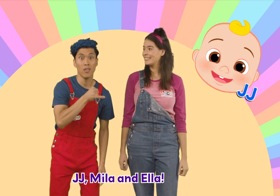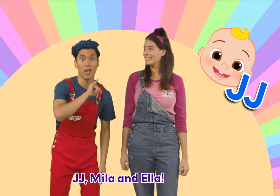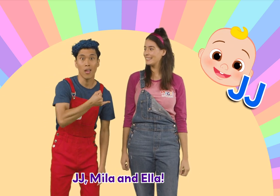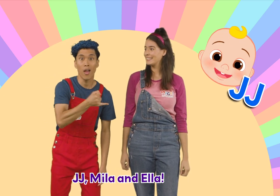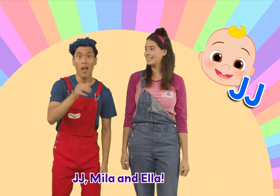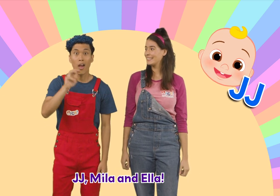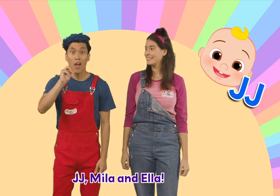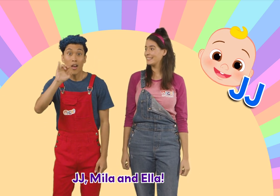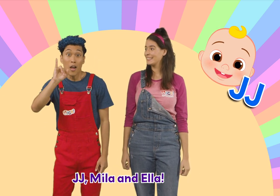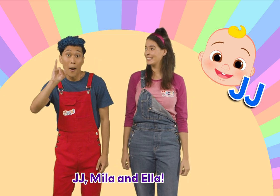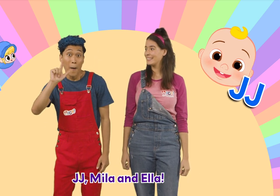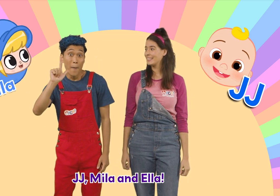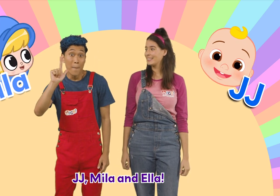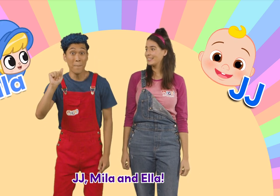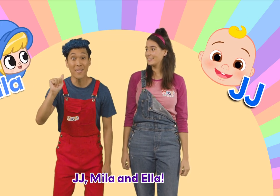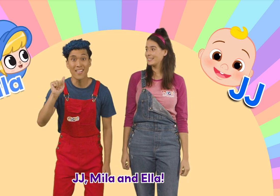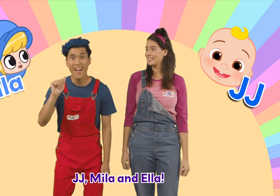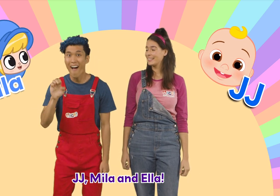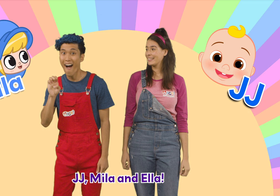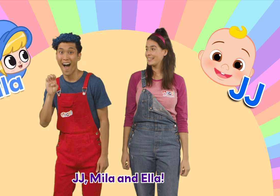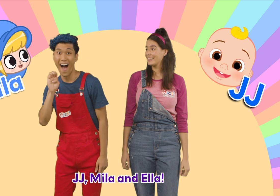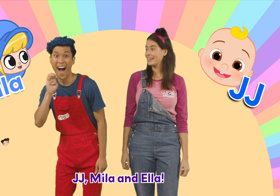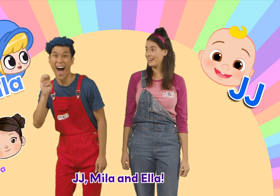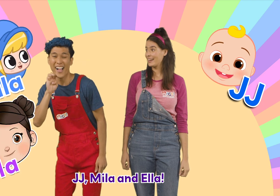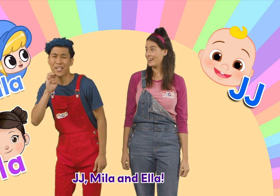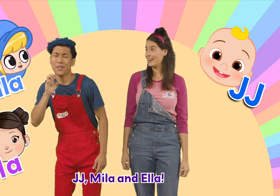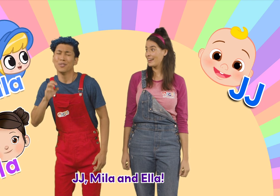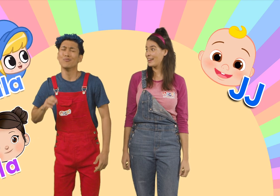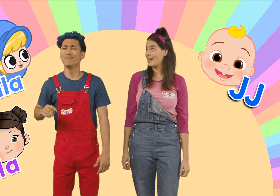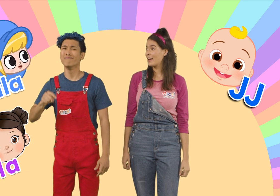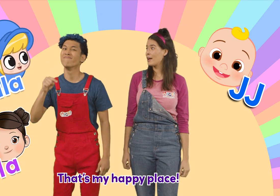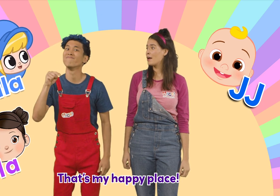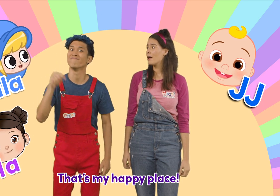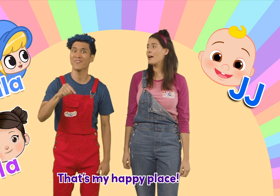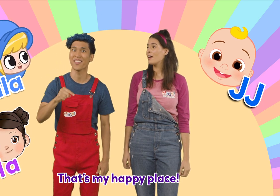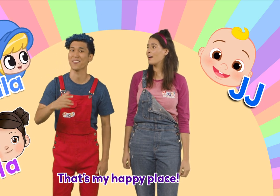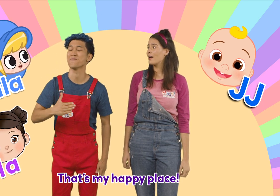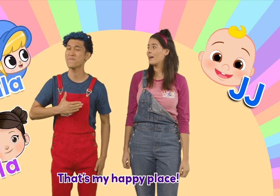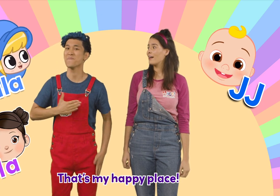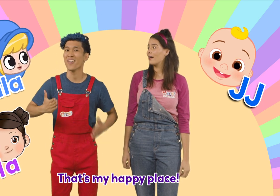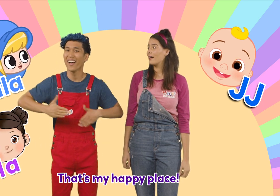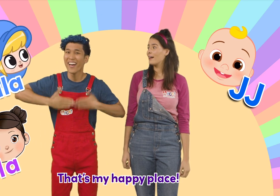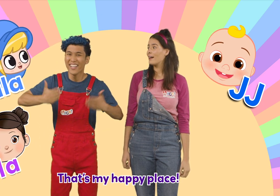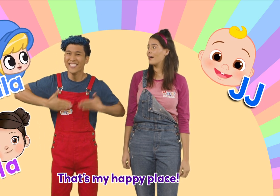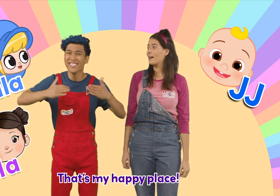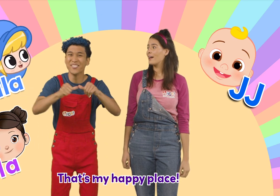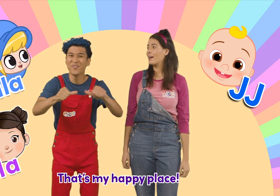JJ, Mila, and Ella. That's my happy place.